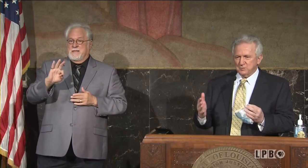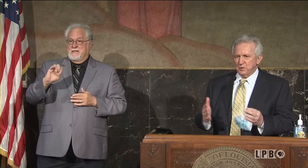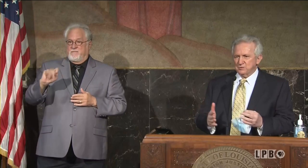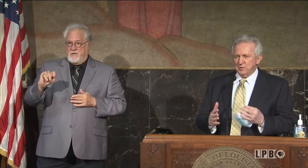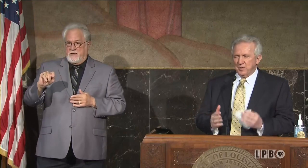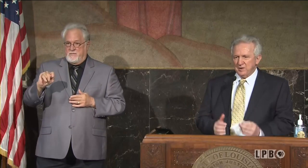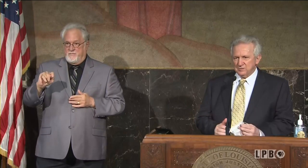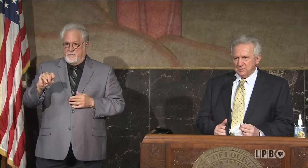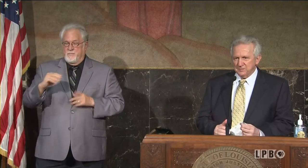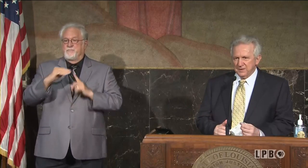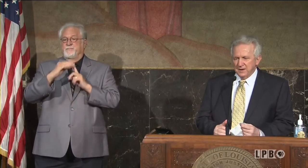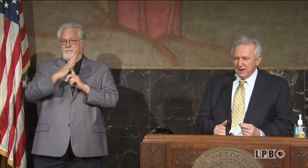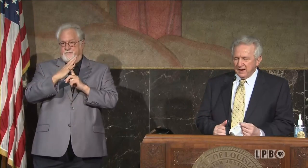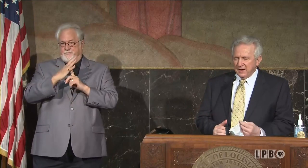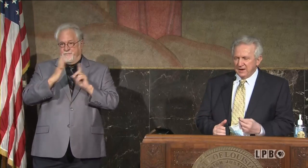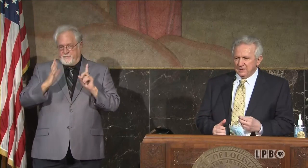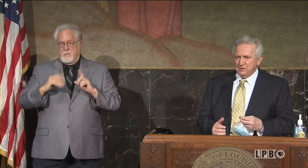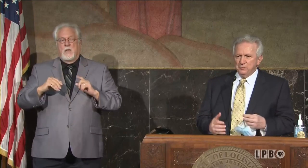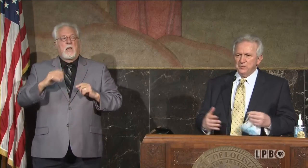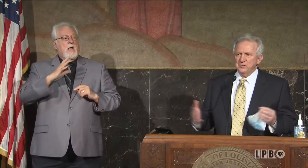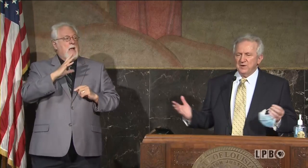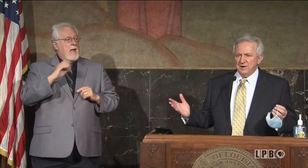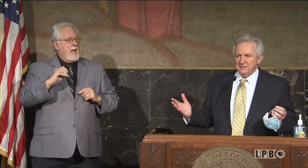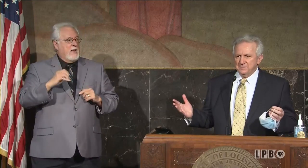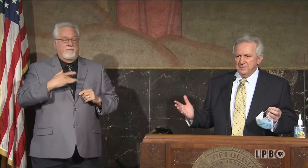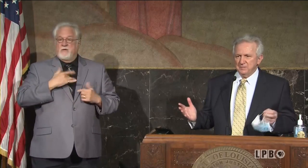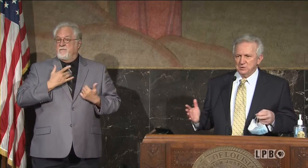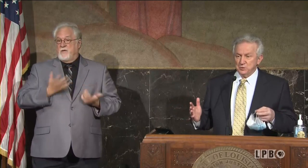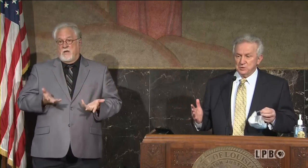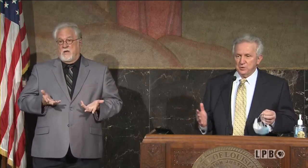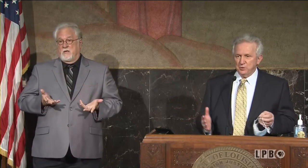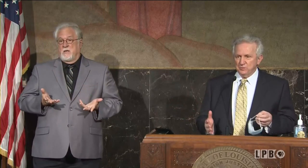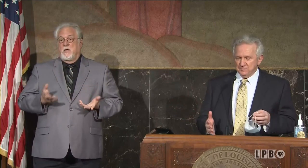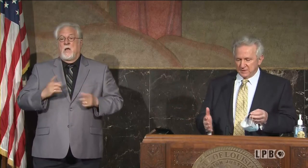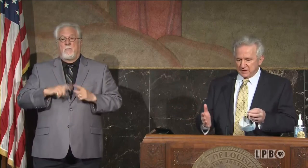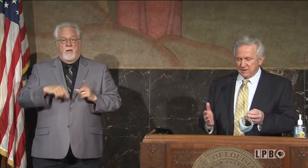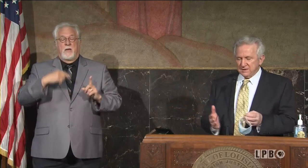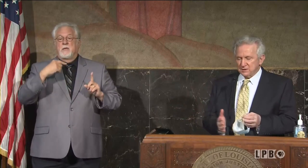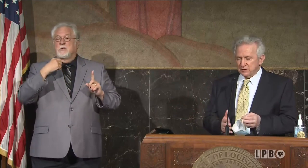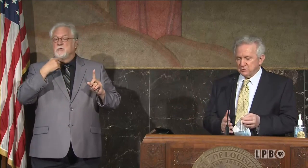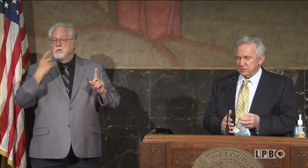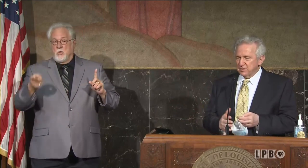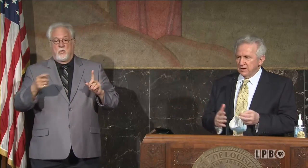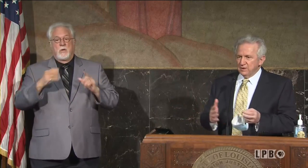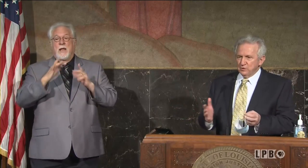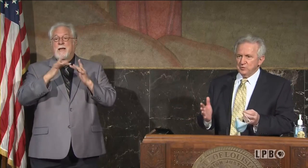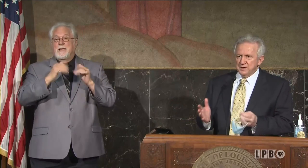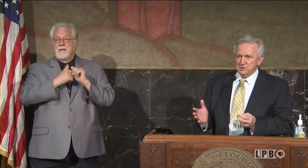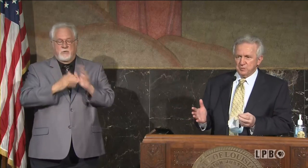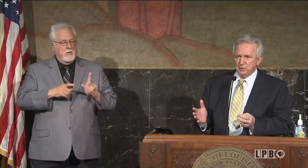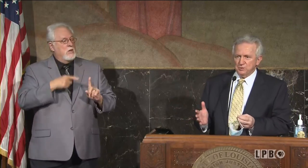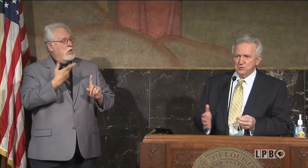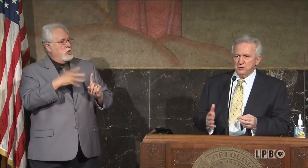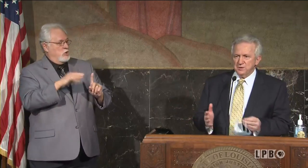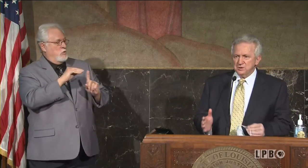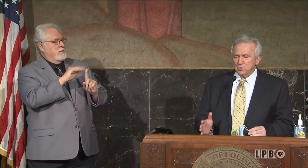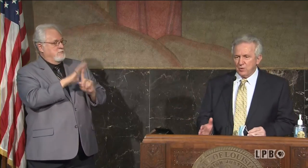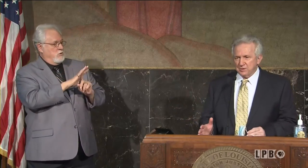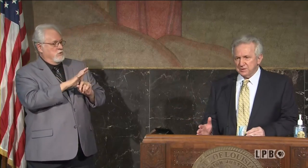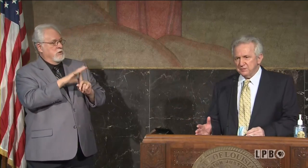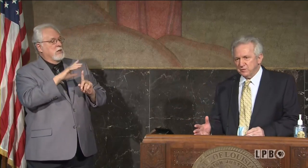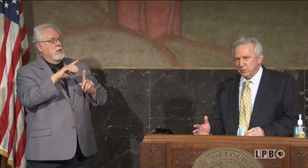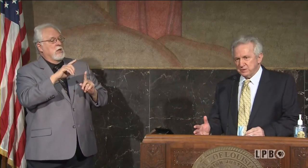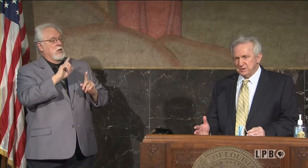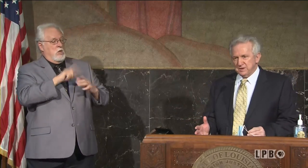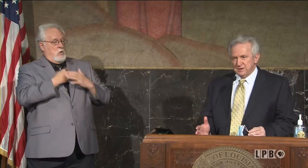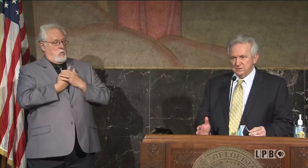was exposed to a positive, and you feel fine, but you were told by the contact tracer, you've been exposed, you need to